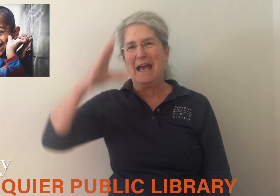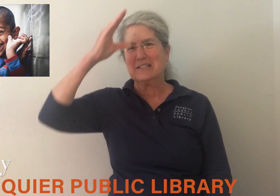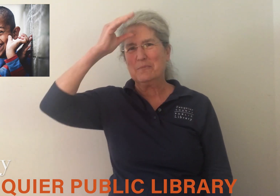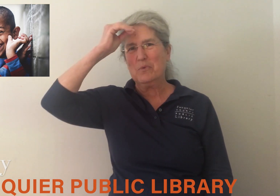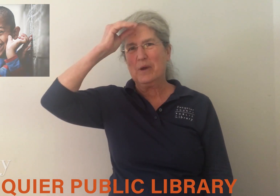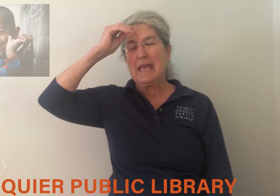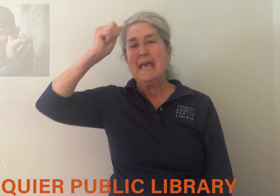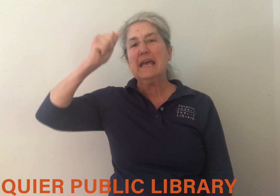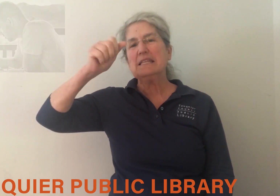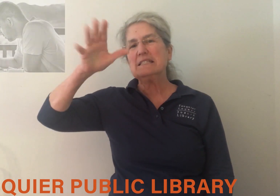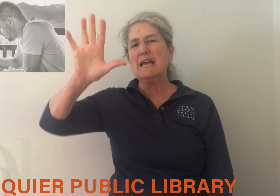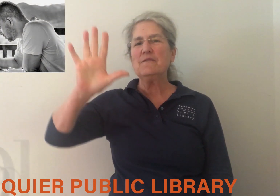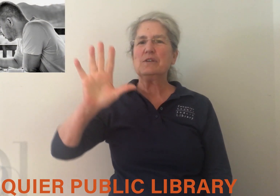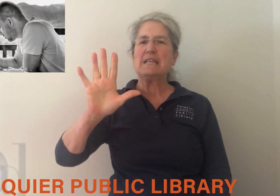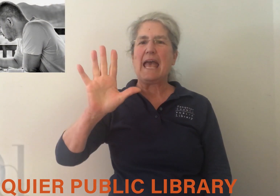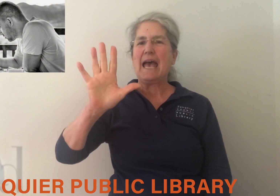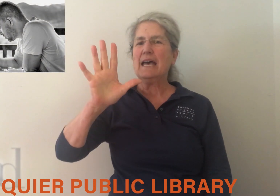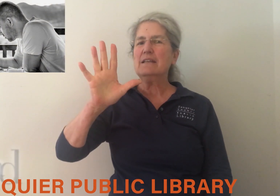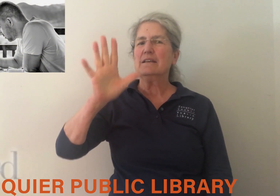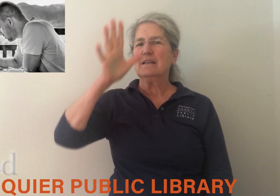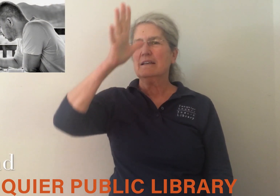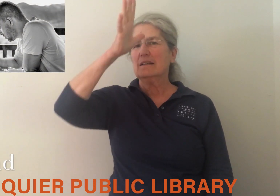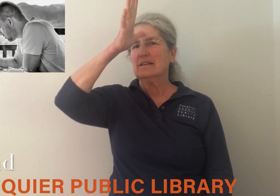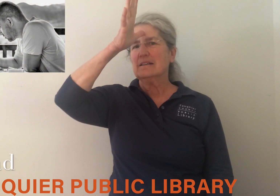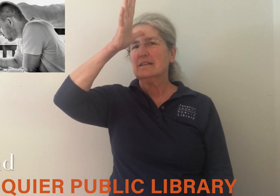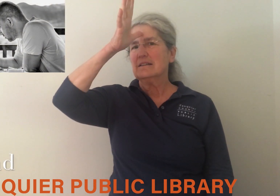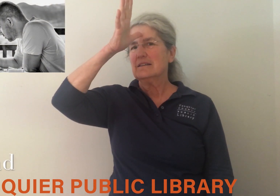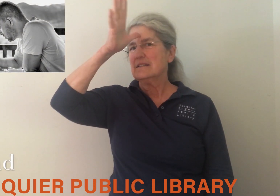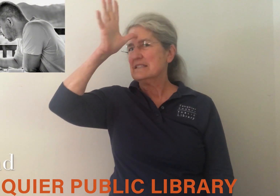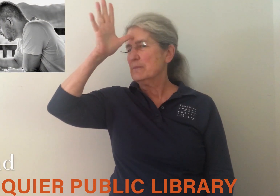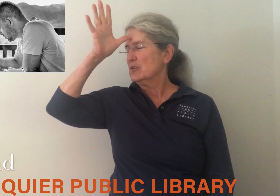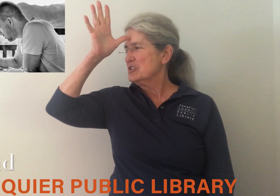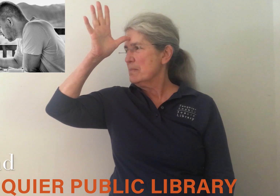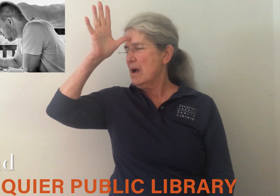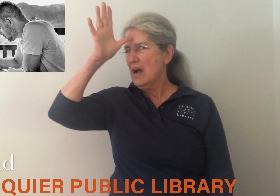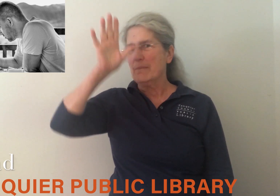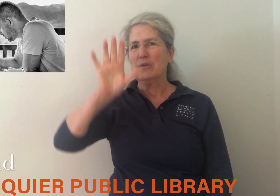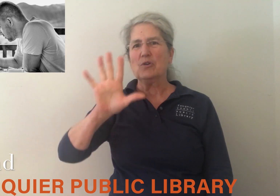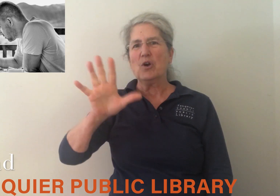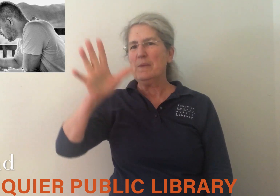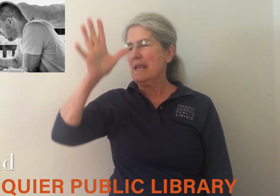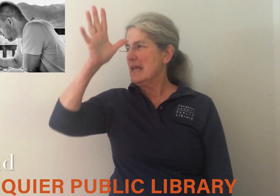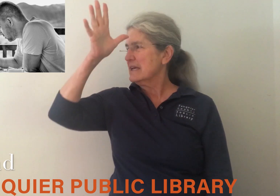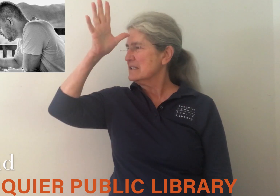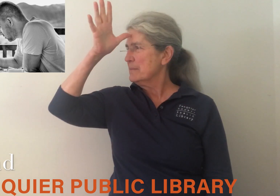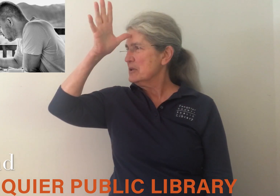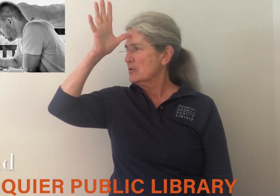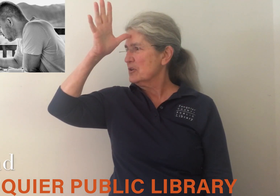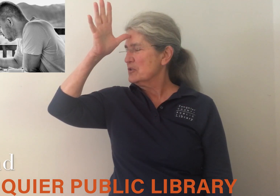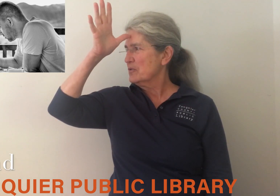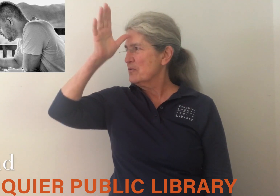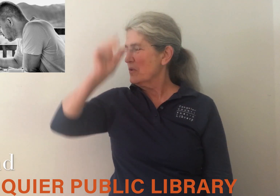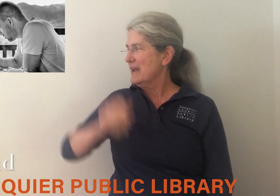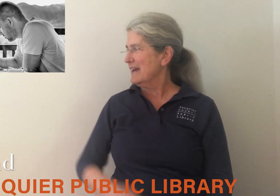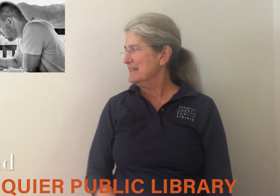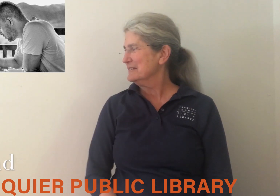hats. Boy. And the sign for dad, similar to mom, your open hand up here on your forehead.